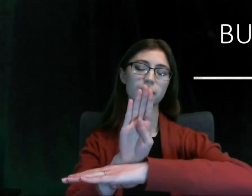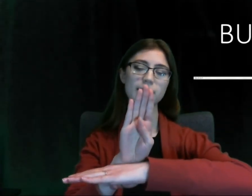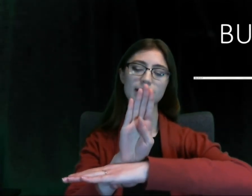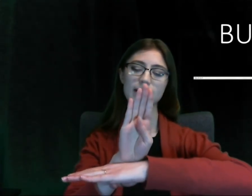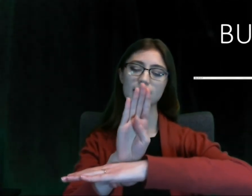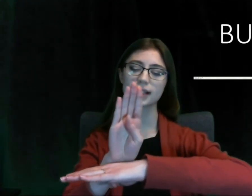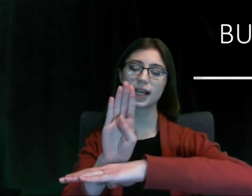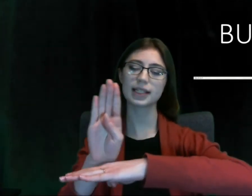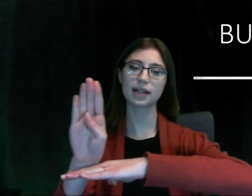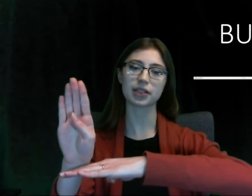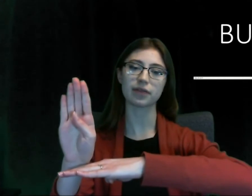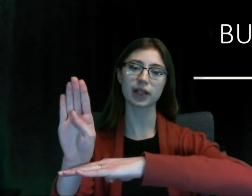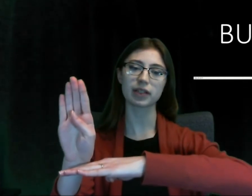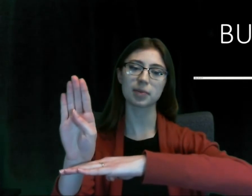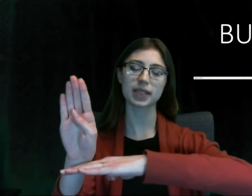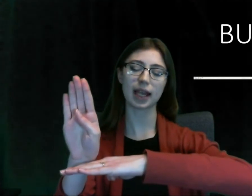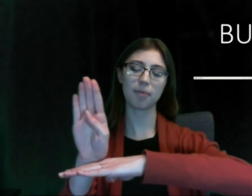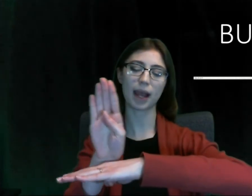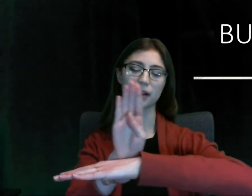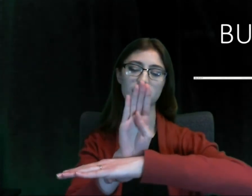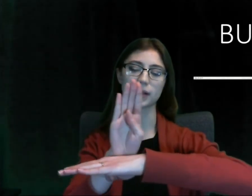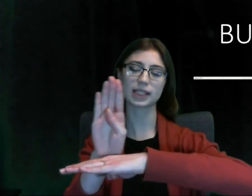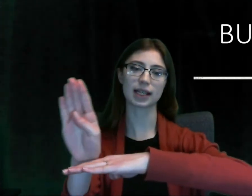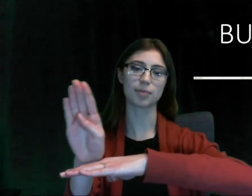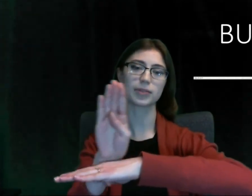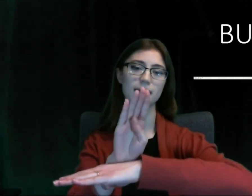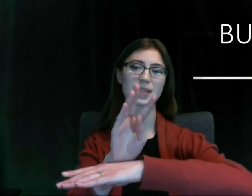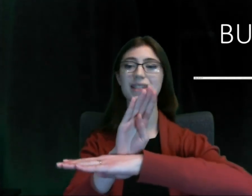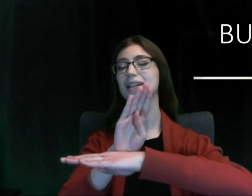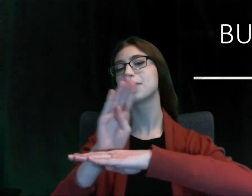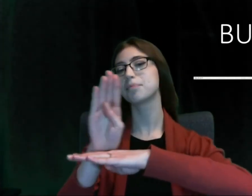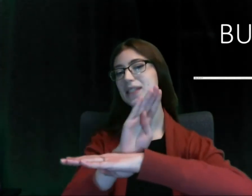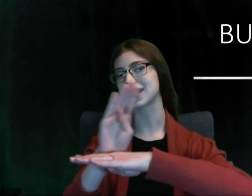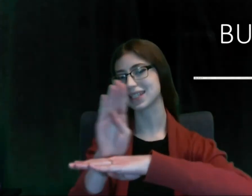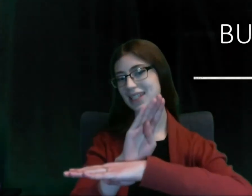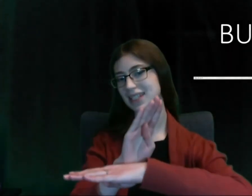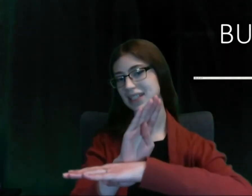wrist, slide down to your fingertips, and back to your wrist a couple times. Business.